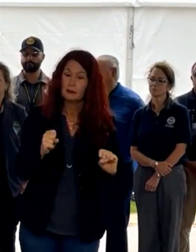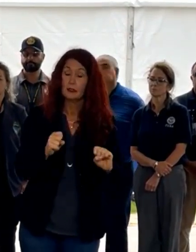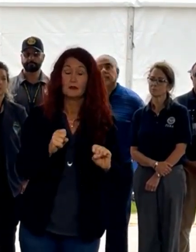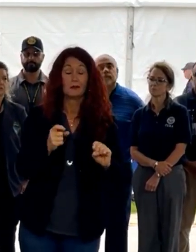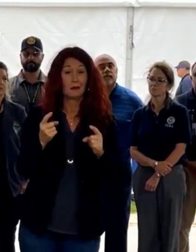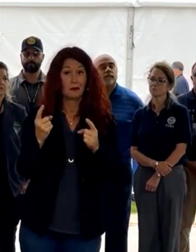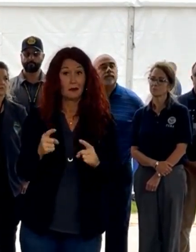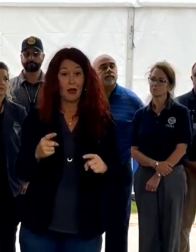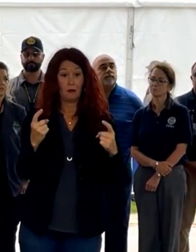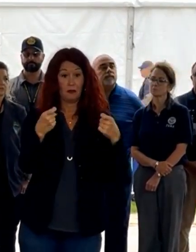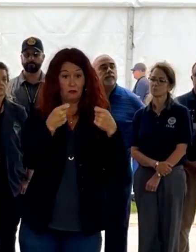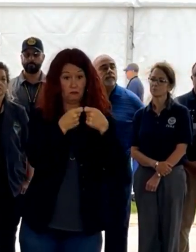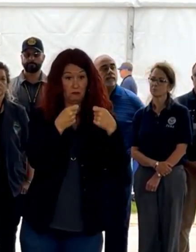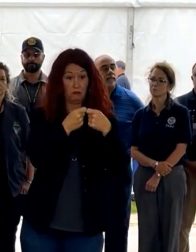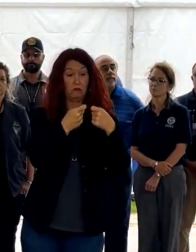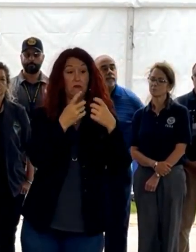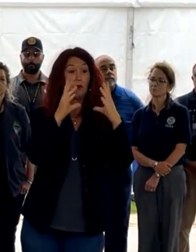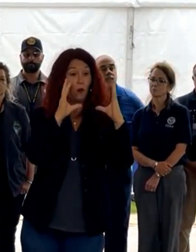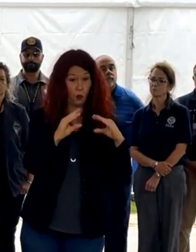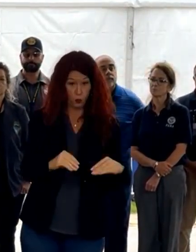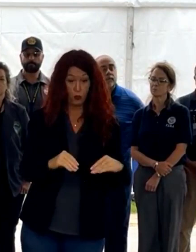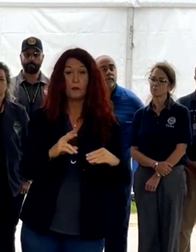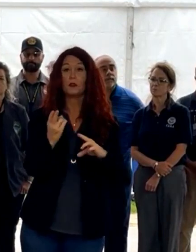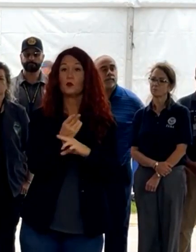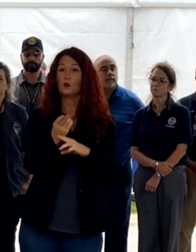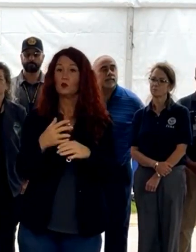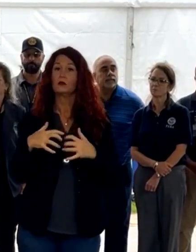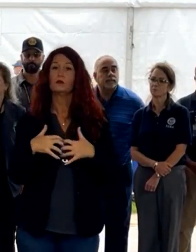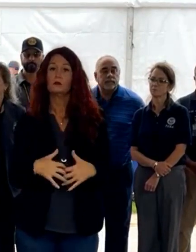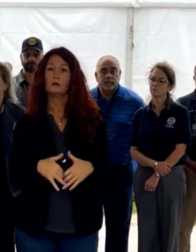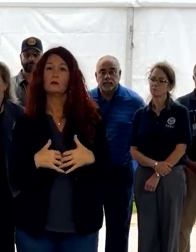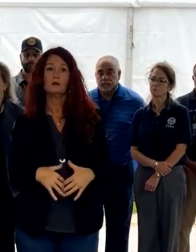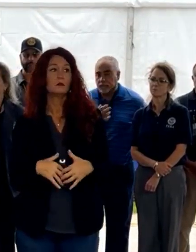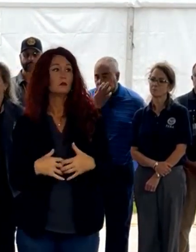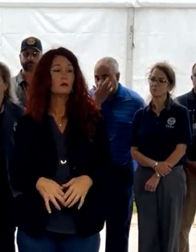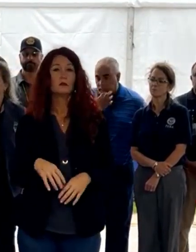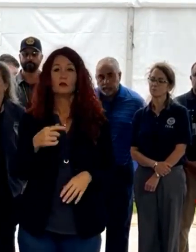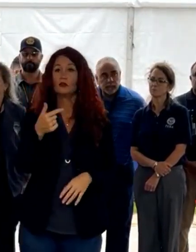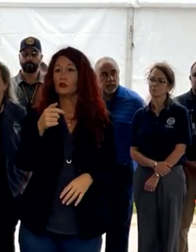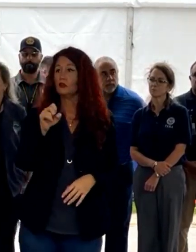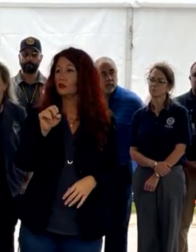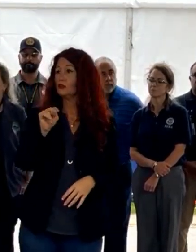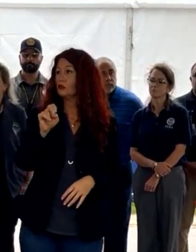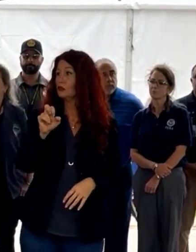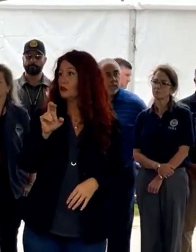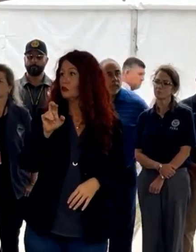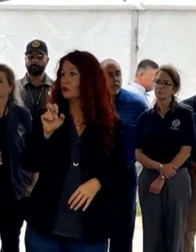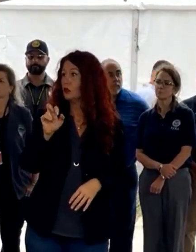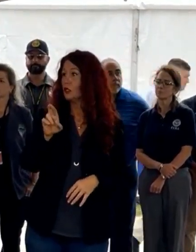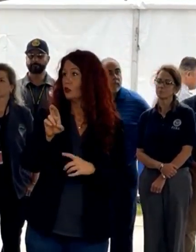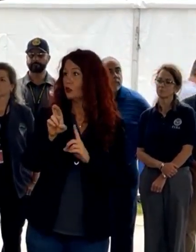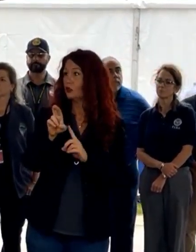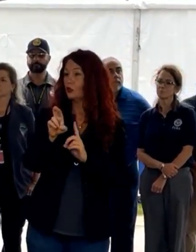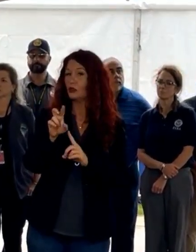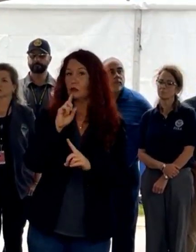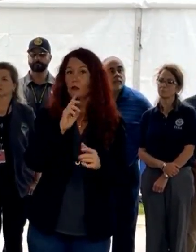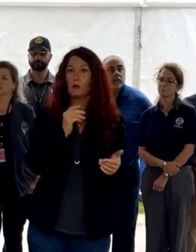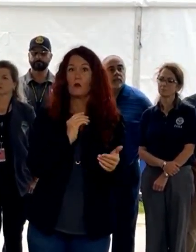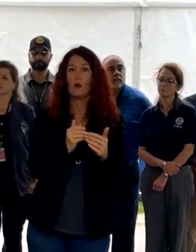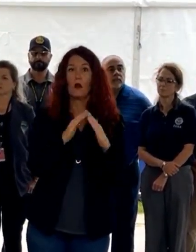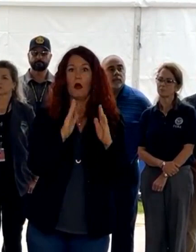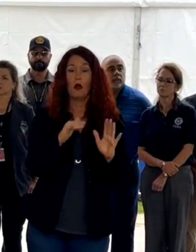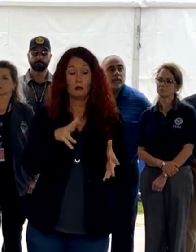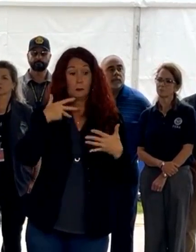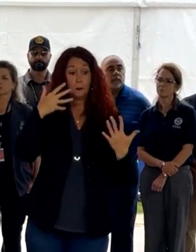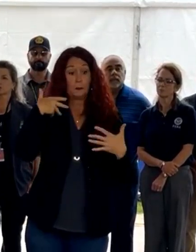sure you do that safely. Overall, the state and Floridians we know are well equipped to be able to handle the storm. We have